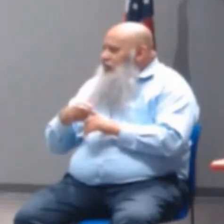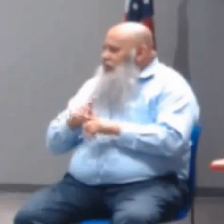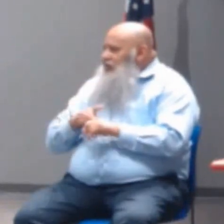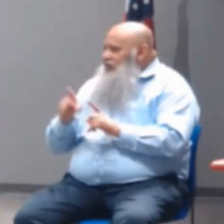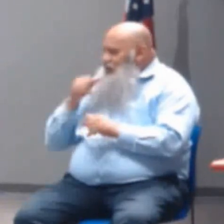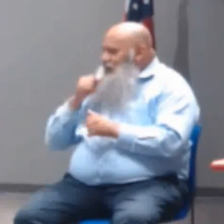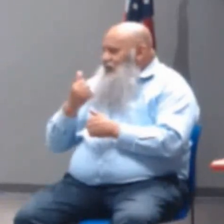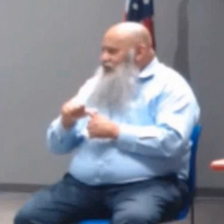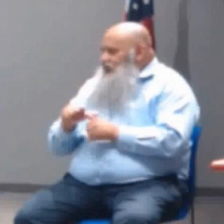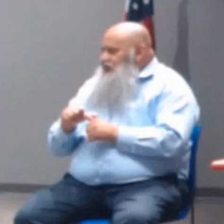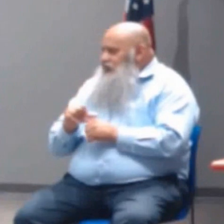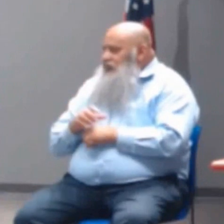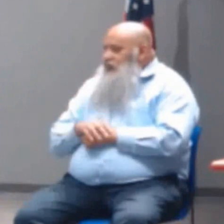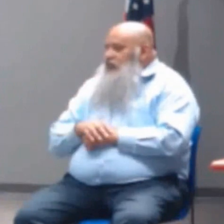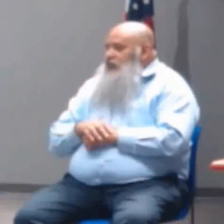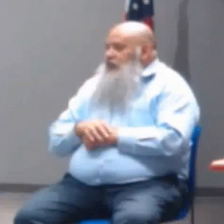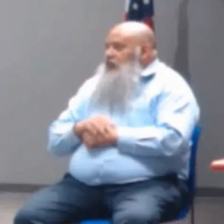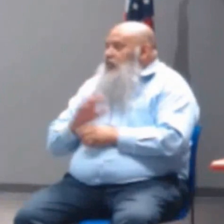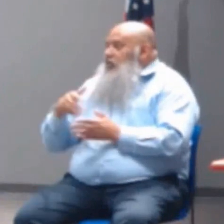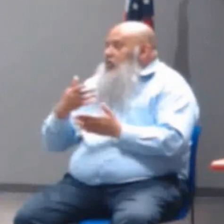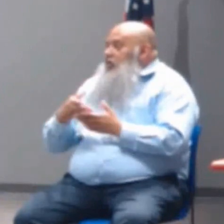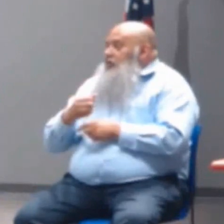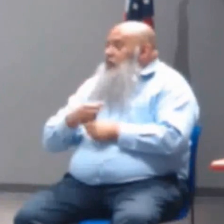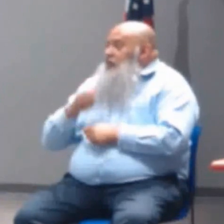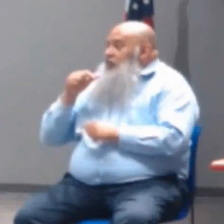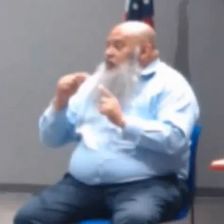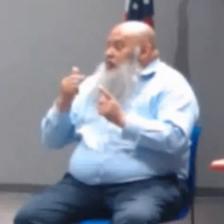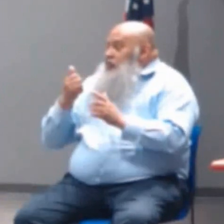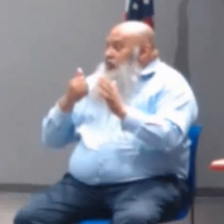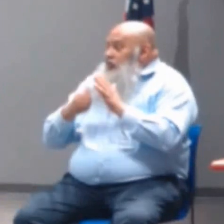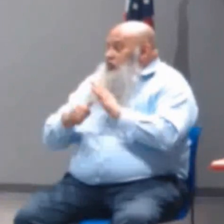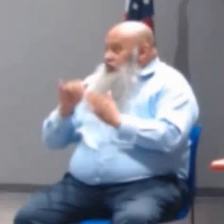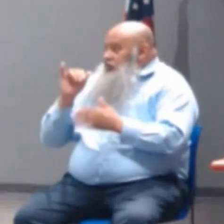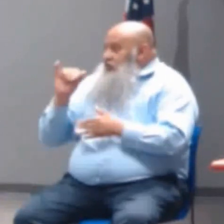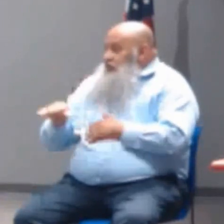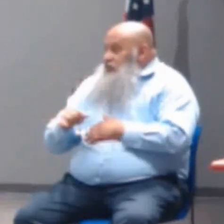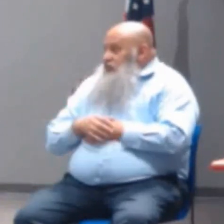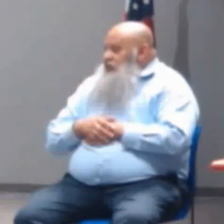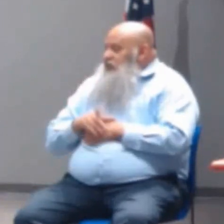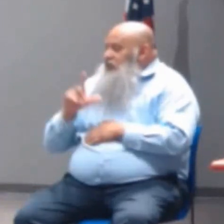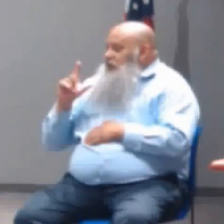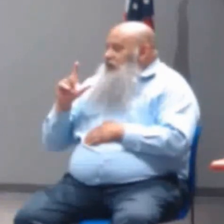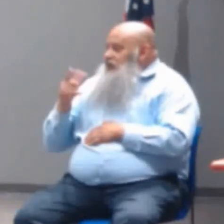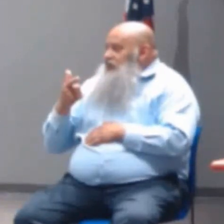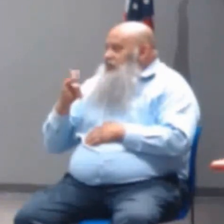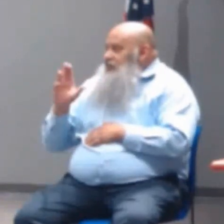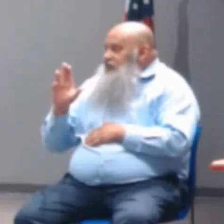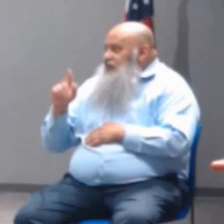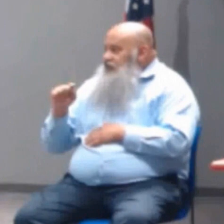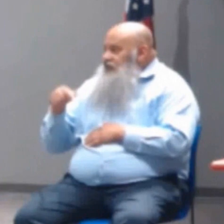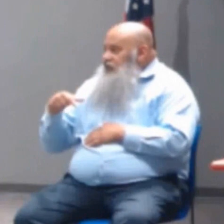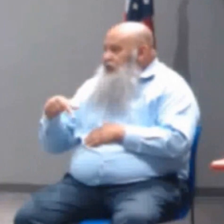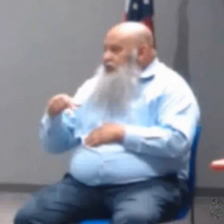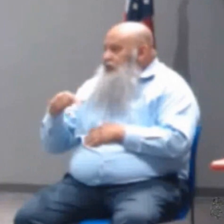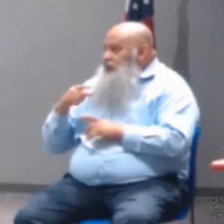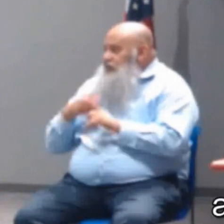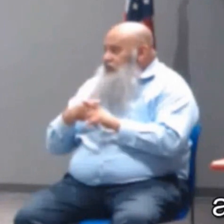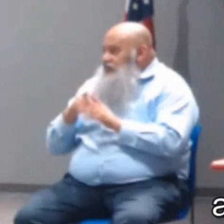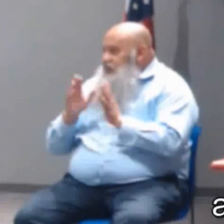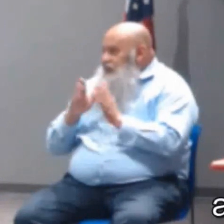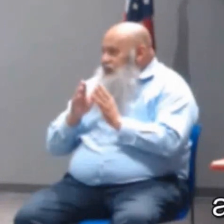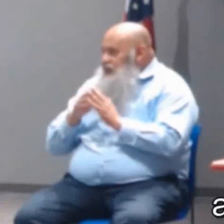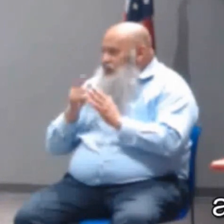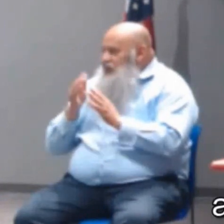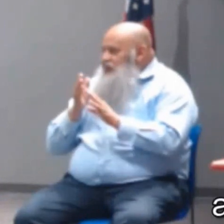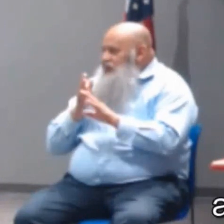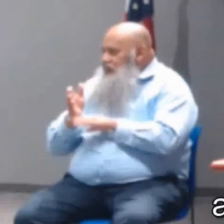letters and all the umbrella groups that are under that. An LGBTQ plus community slices across